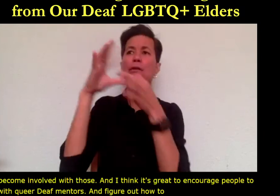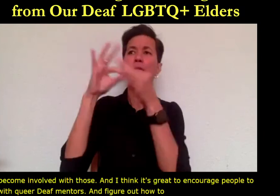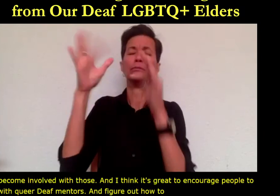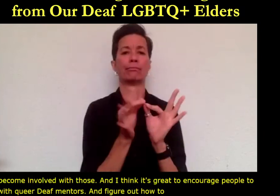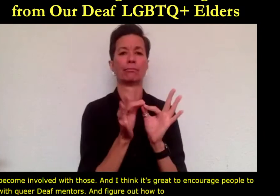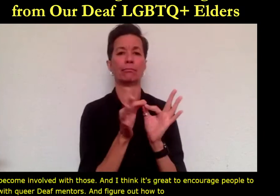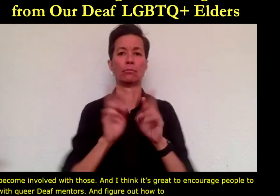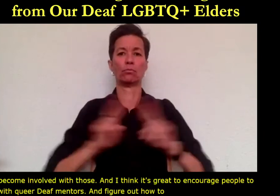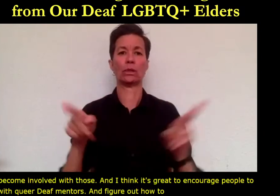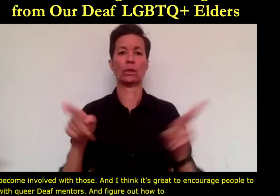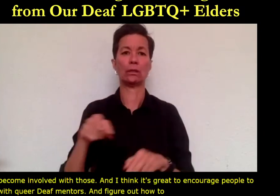socialize